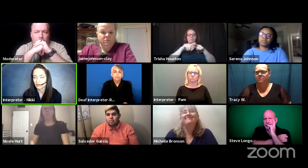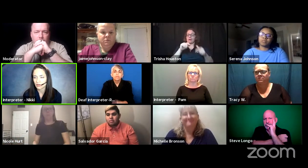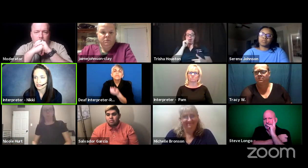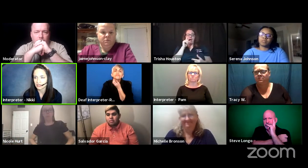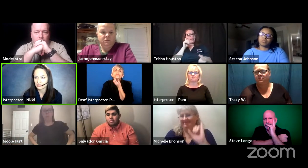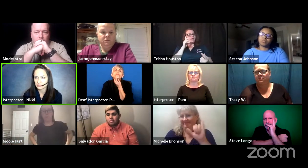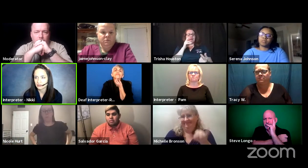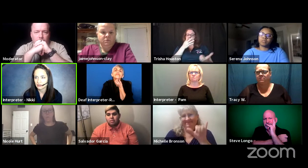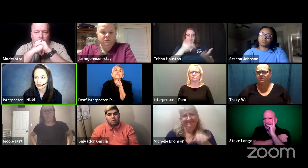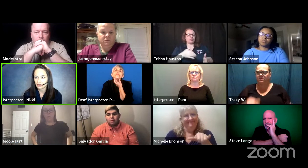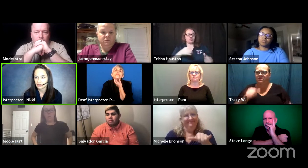that